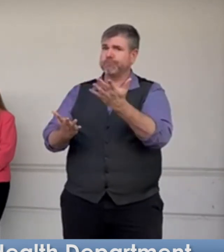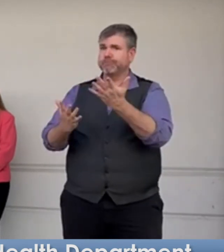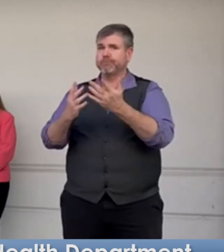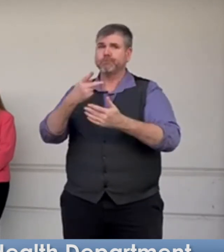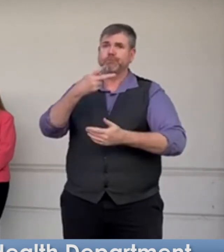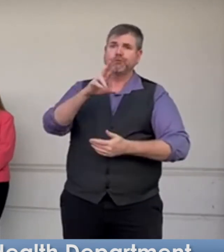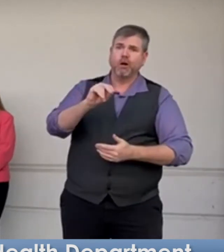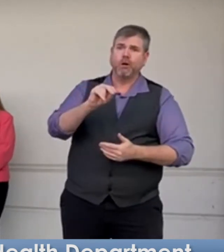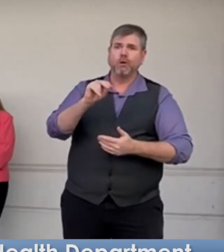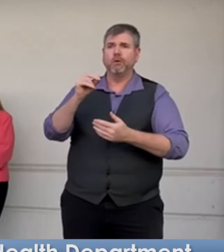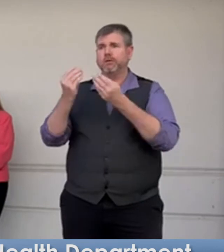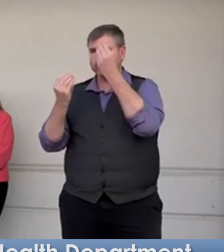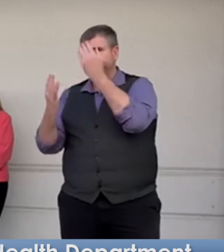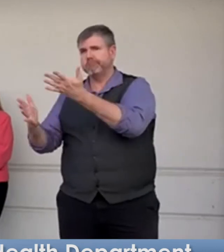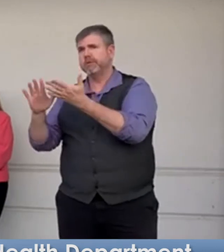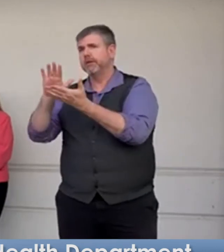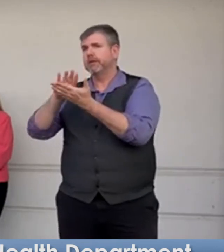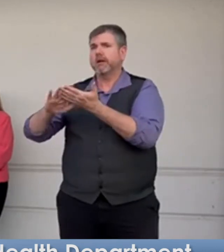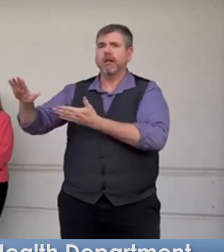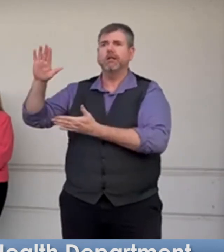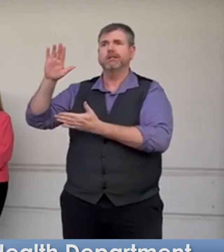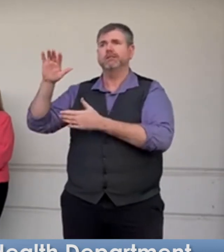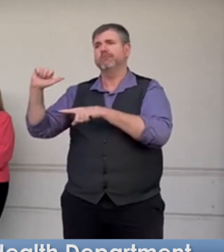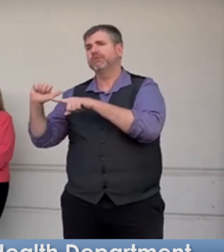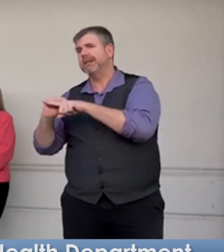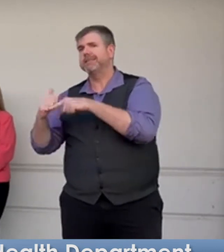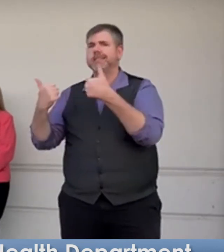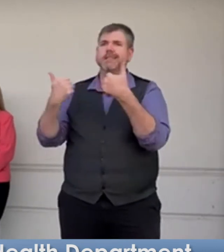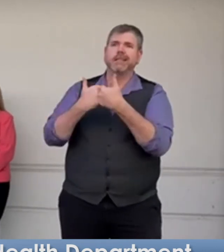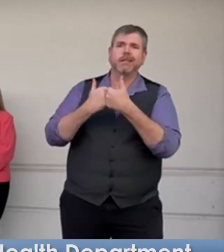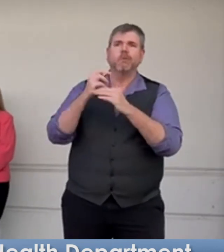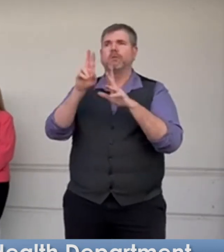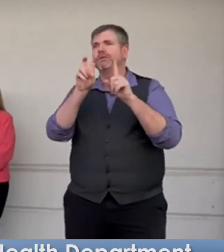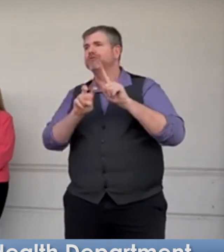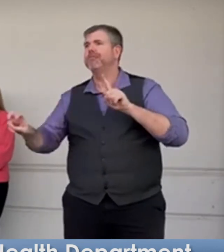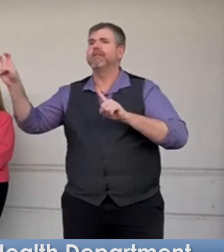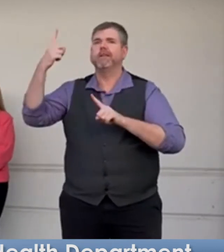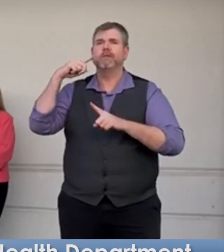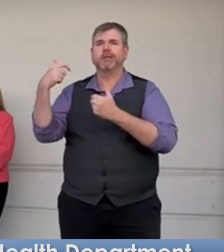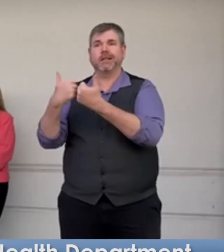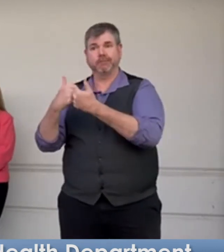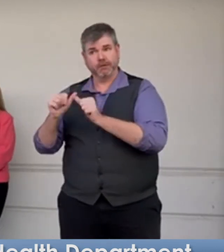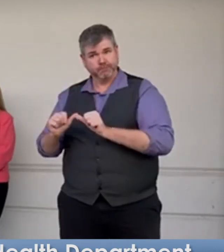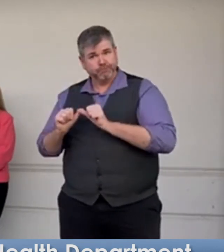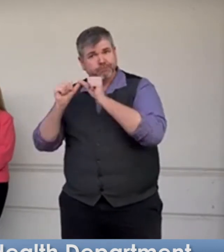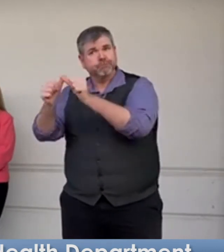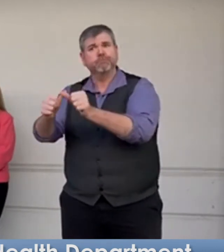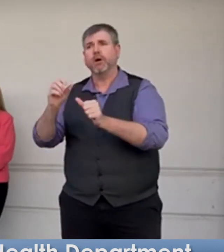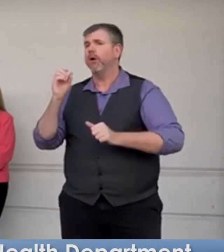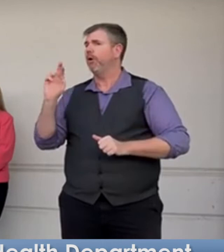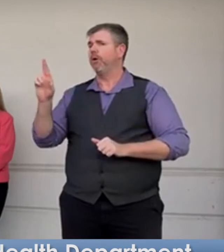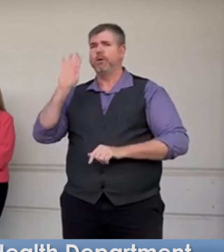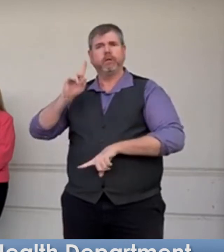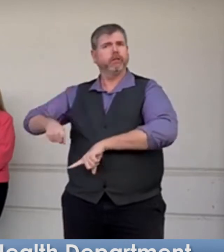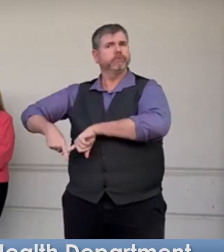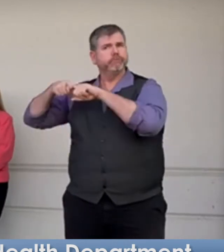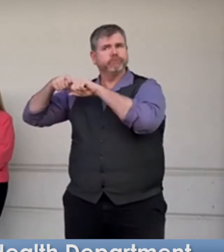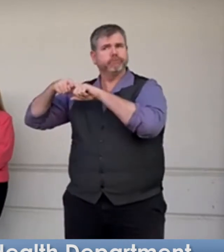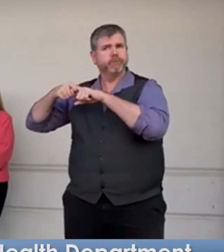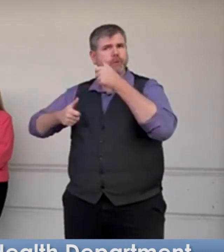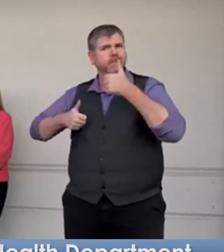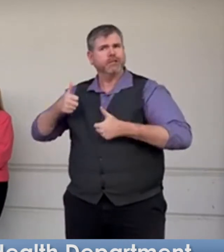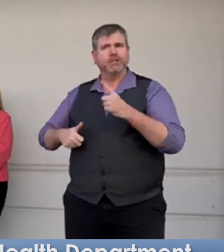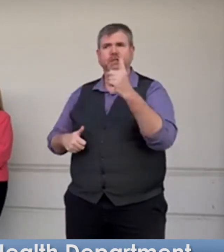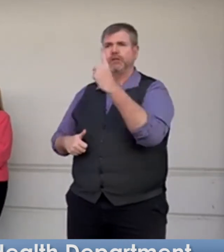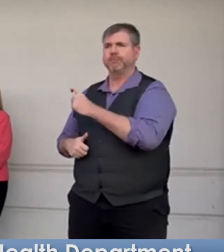or traveling out of state and returning? The question is about sports, high school, collegiate, and